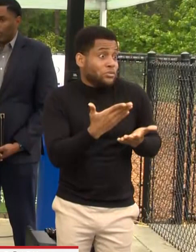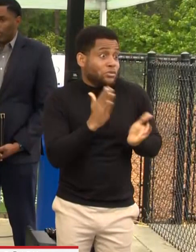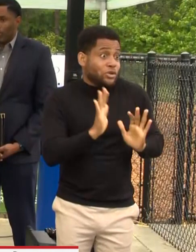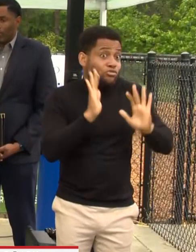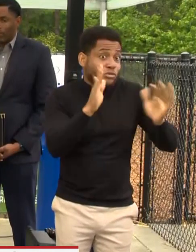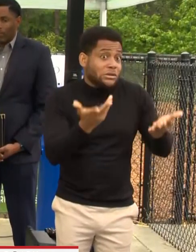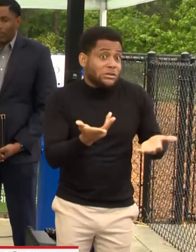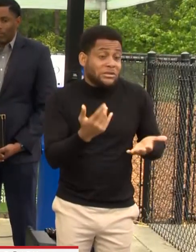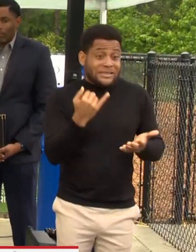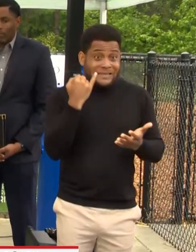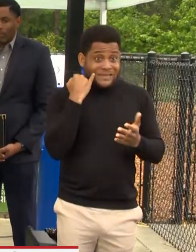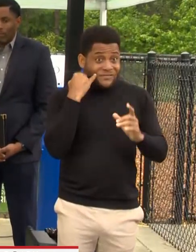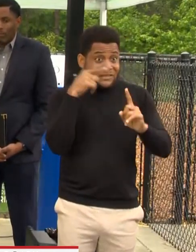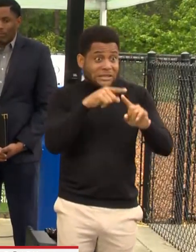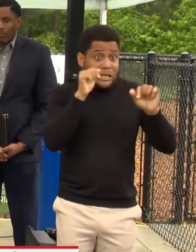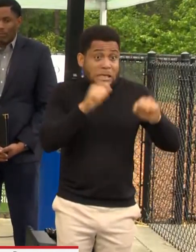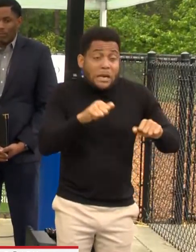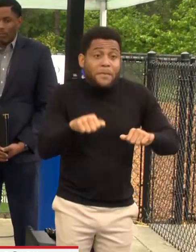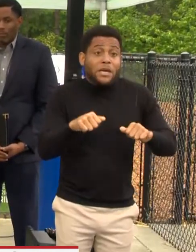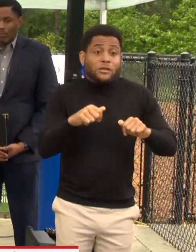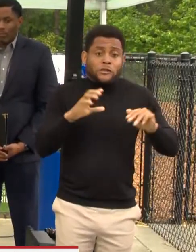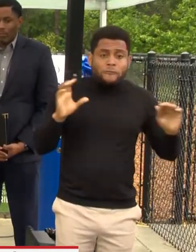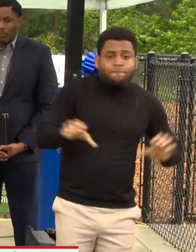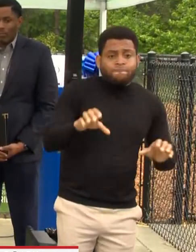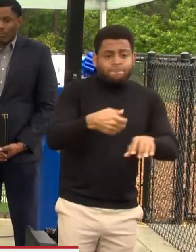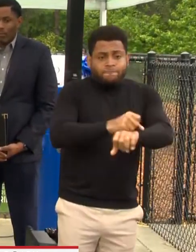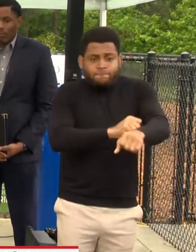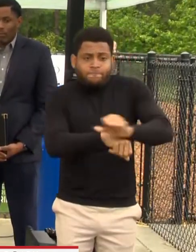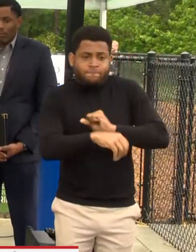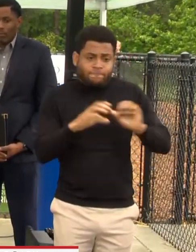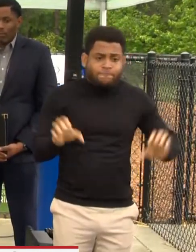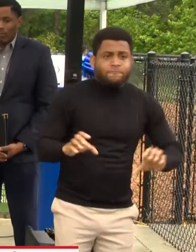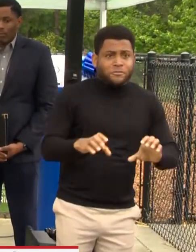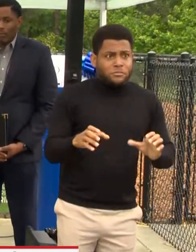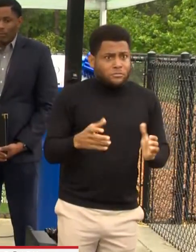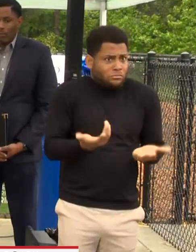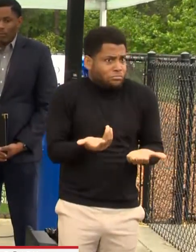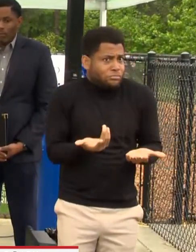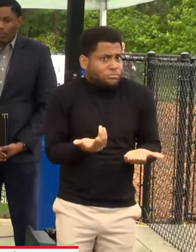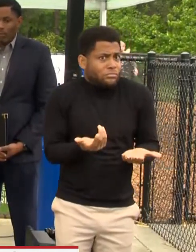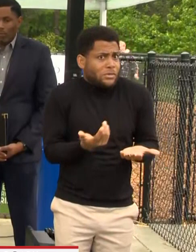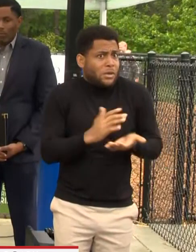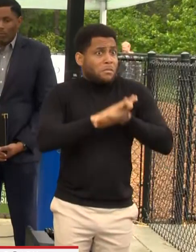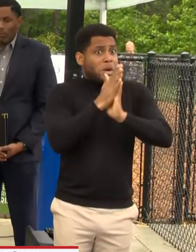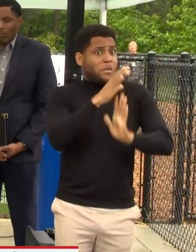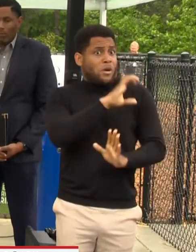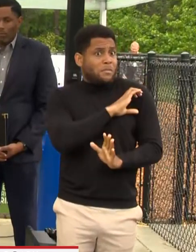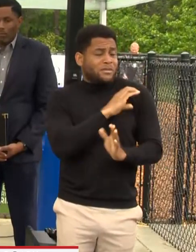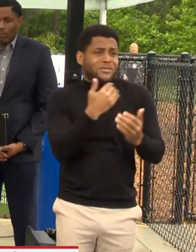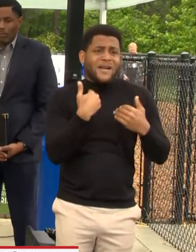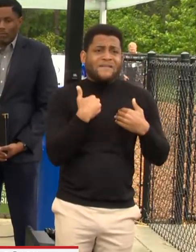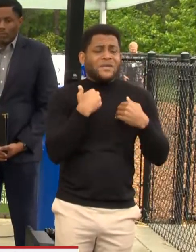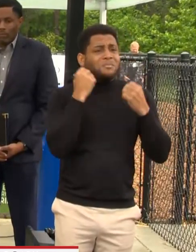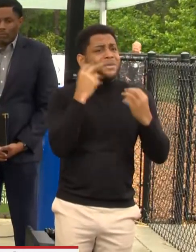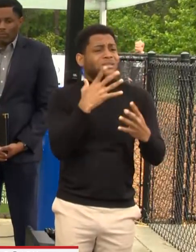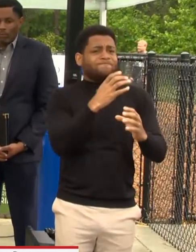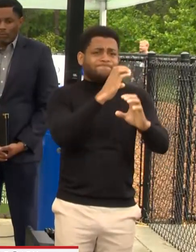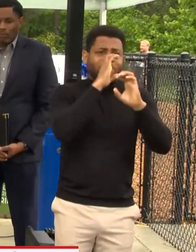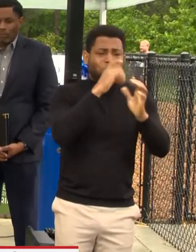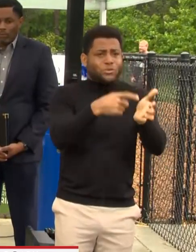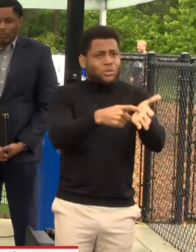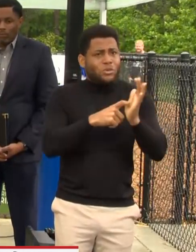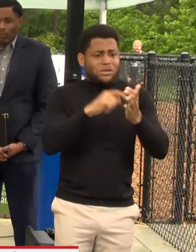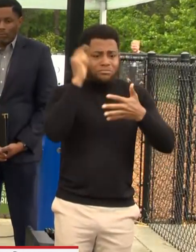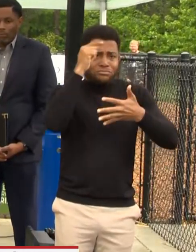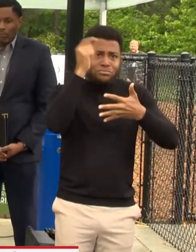is able to do it. And, there's rigorous requirements for our police officers, especially to